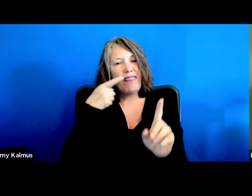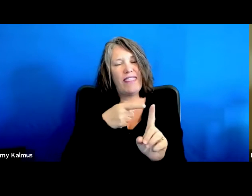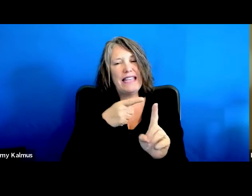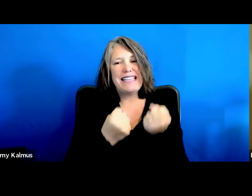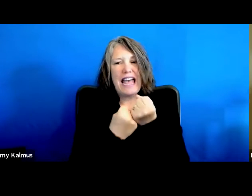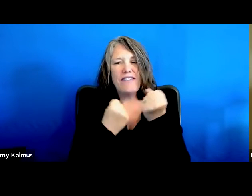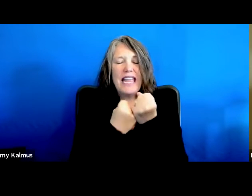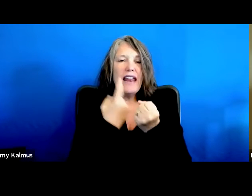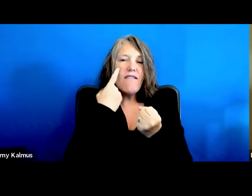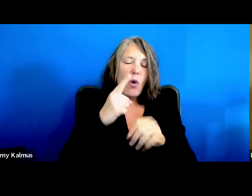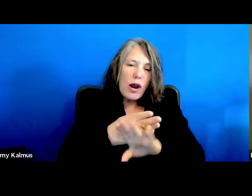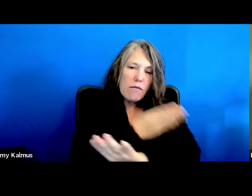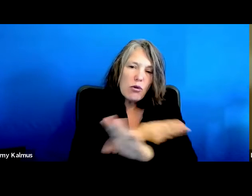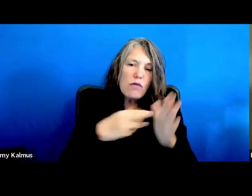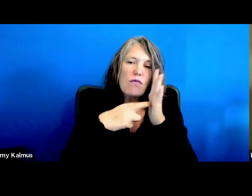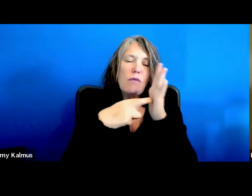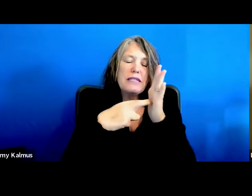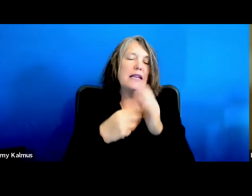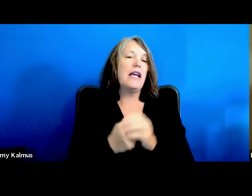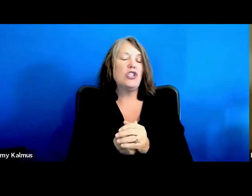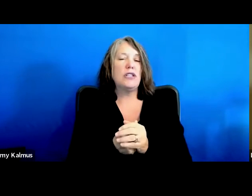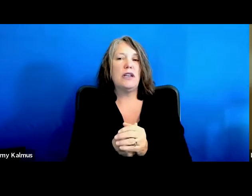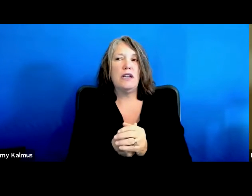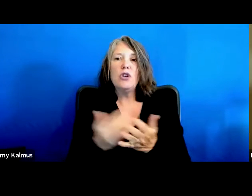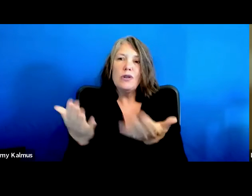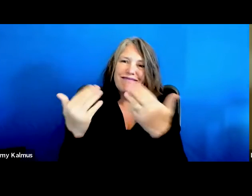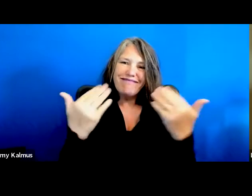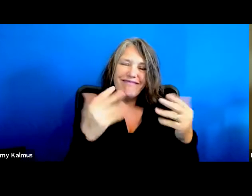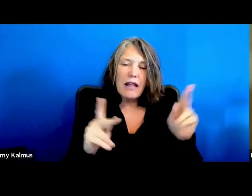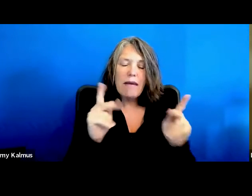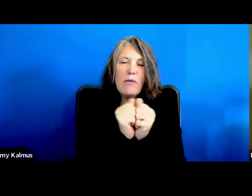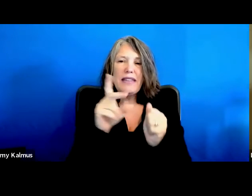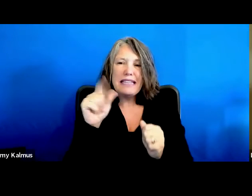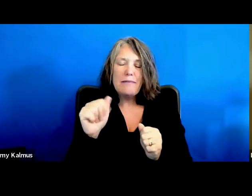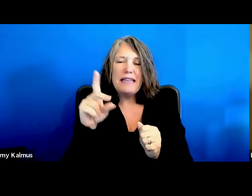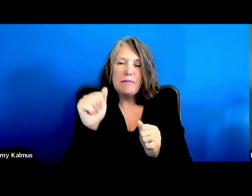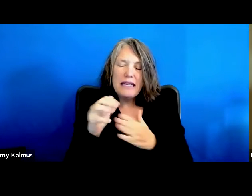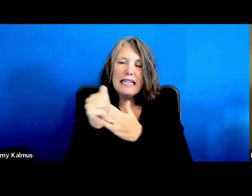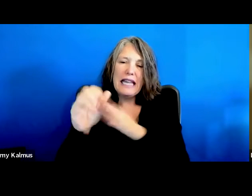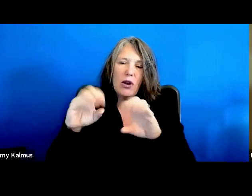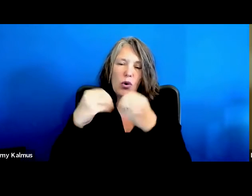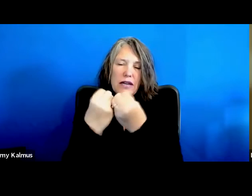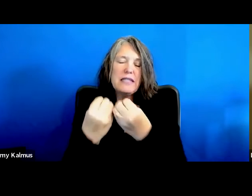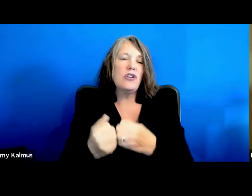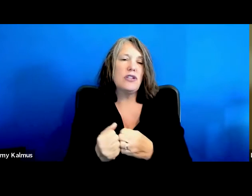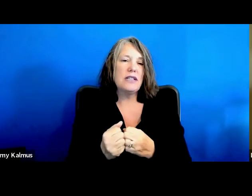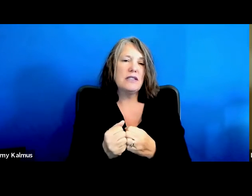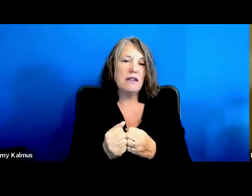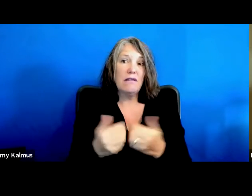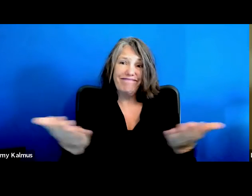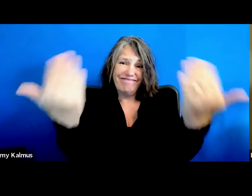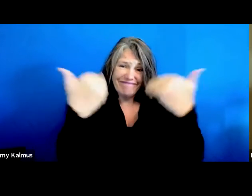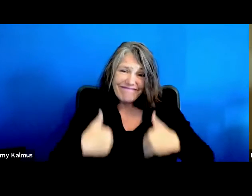advocating for improved representation. Get people with disabilities, disability-led organizations at the